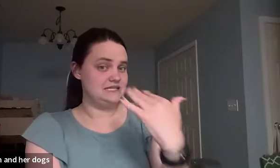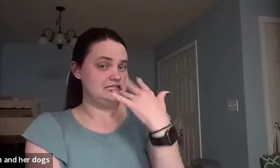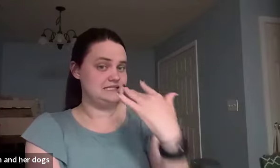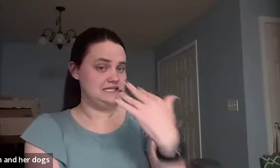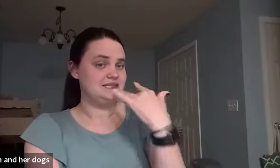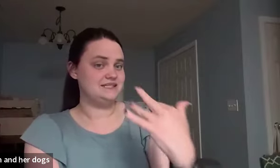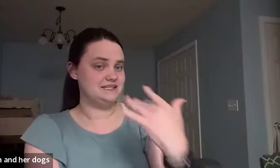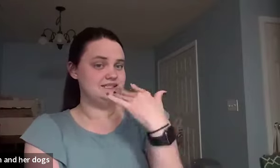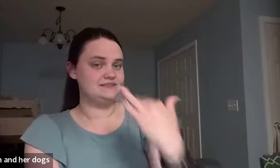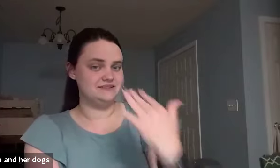spicy.